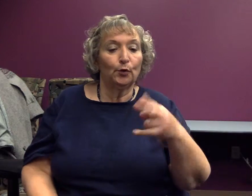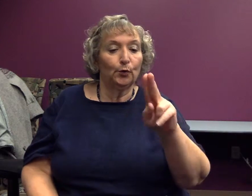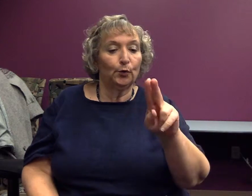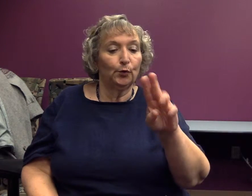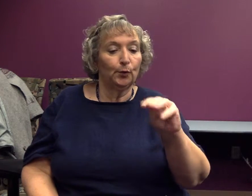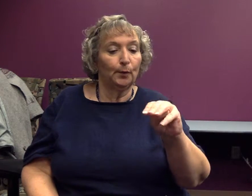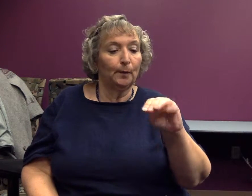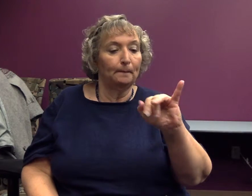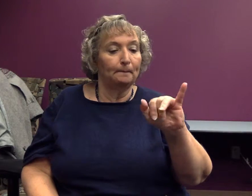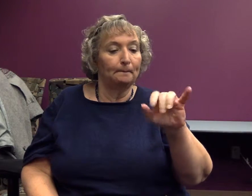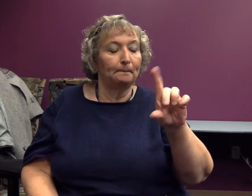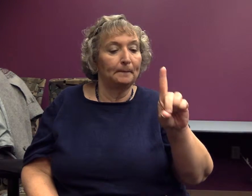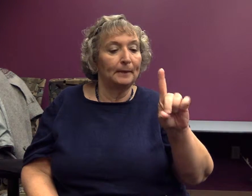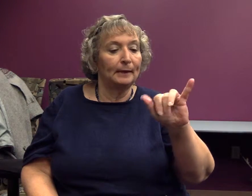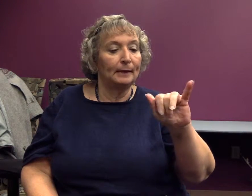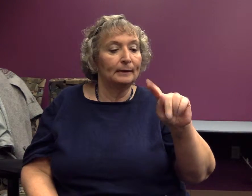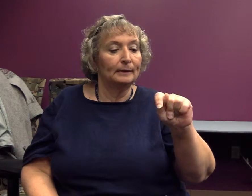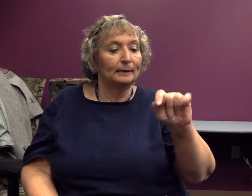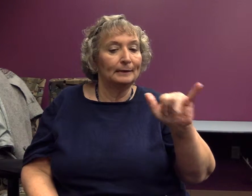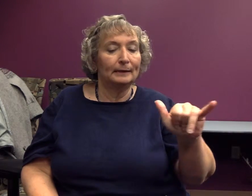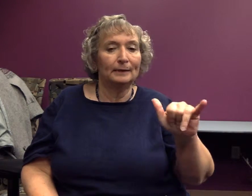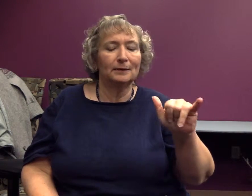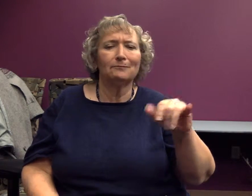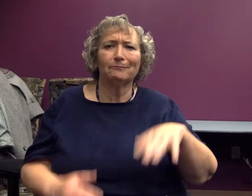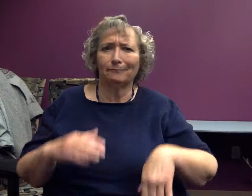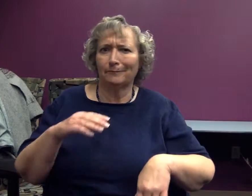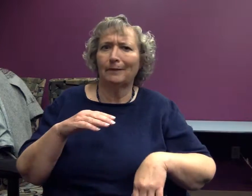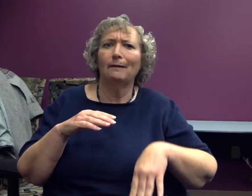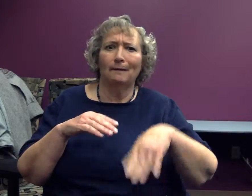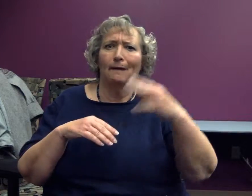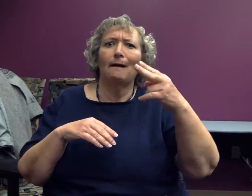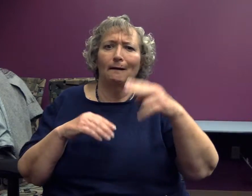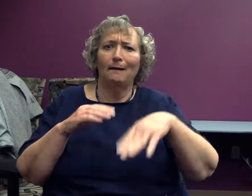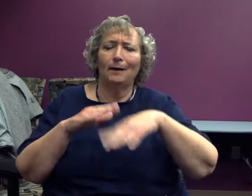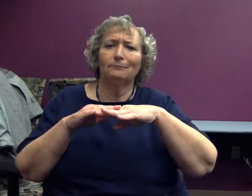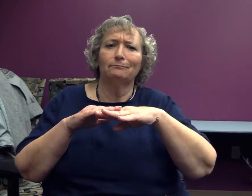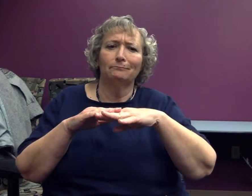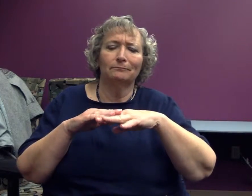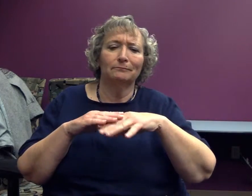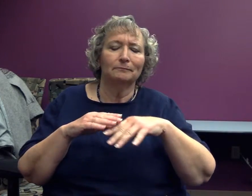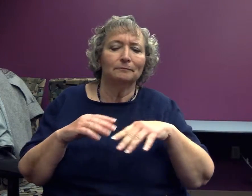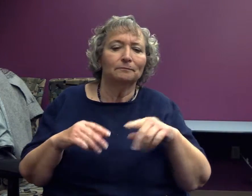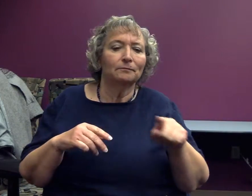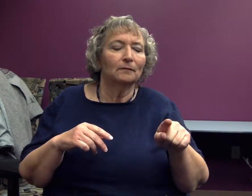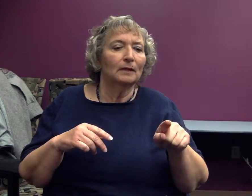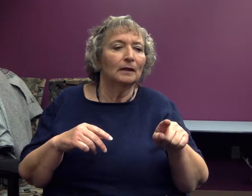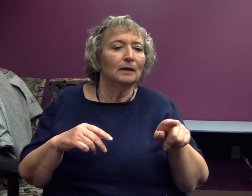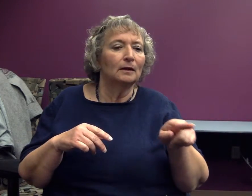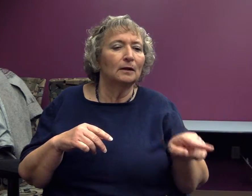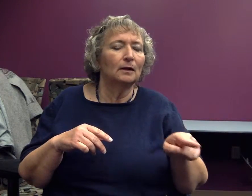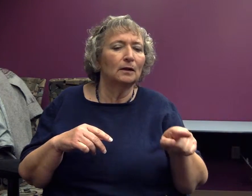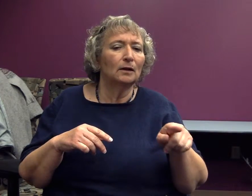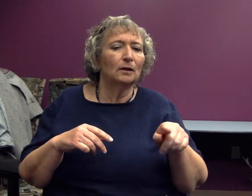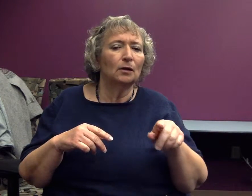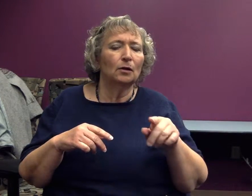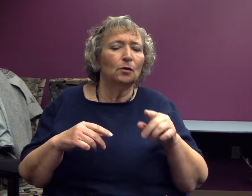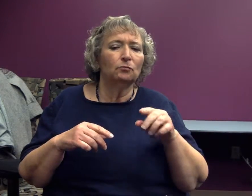What's one characteristic about humidity? What's humidity usually do? Flattens your hair.